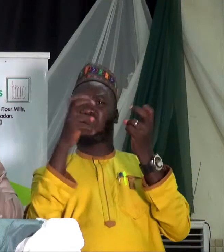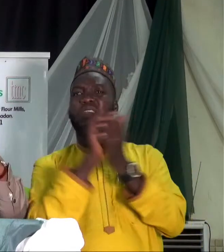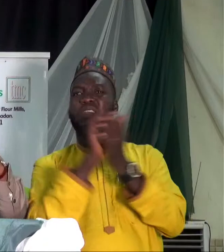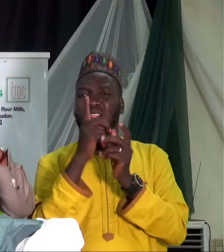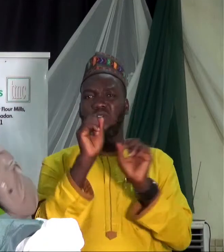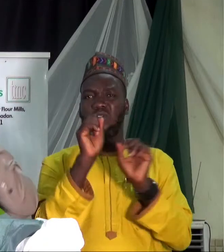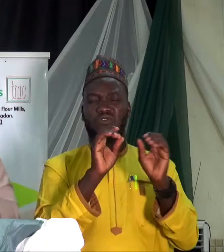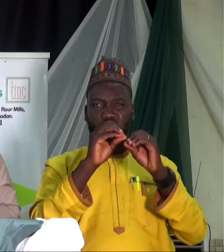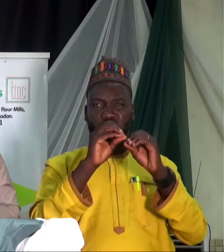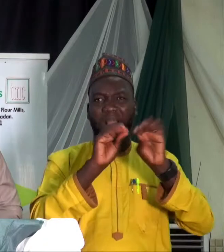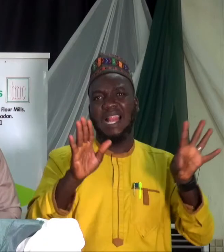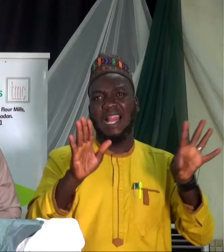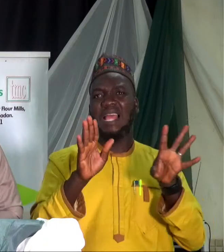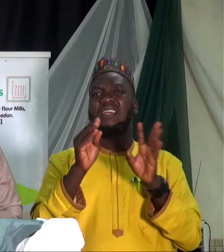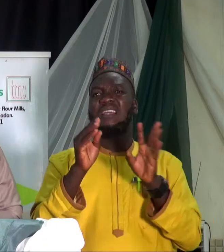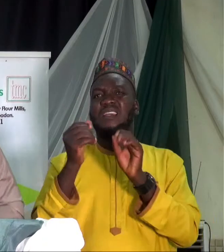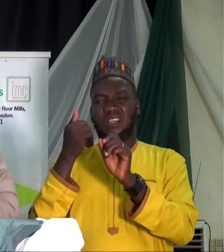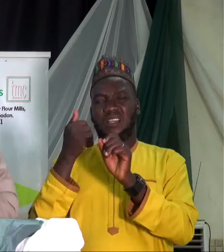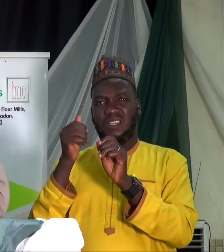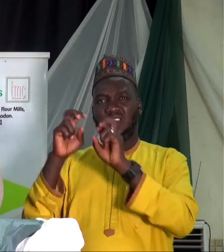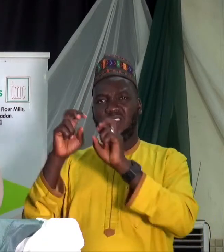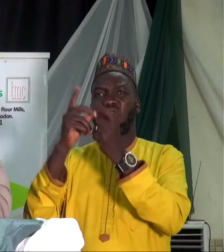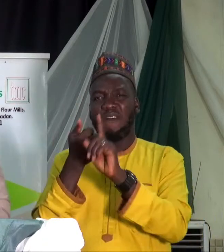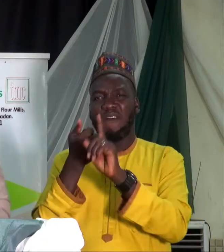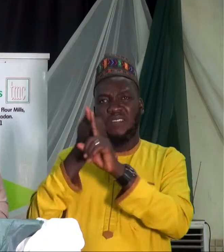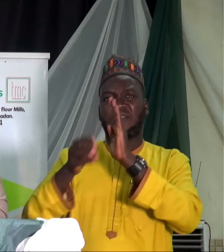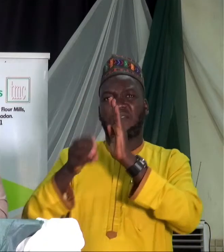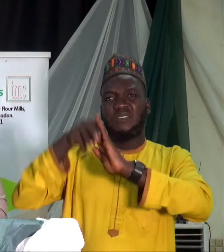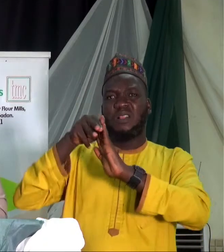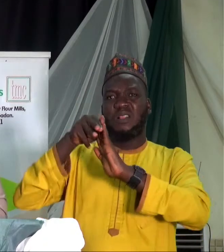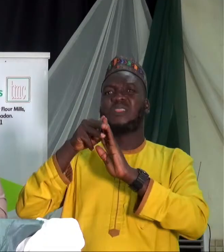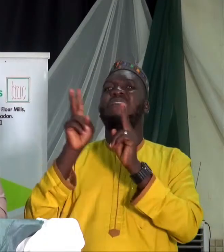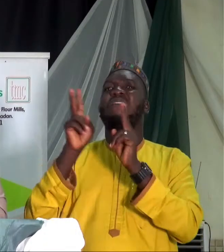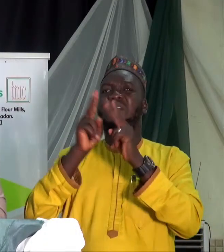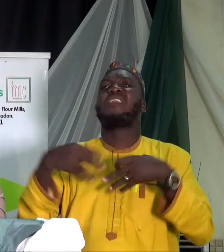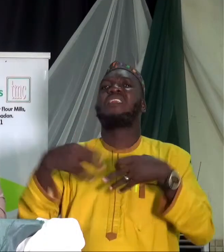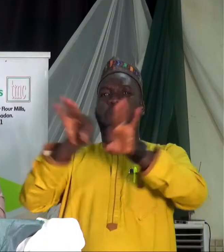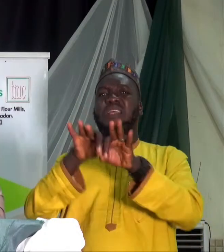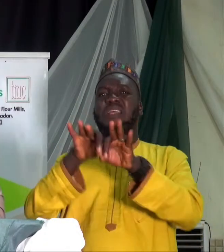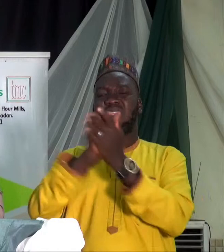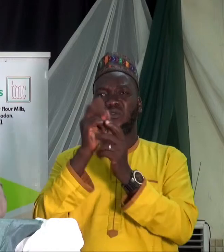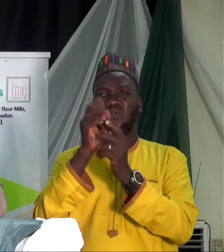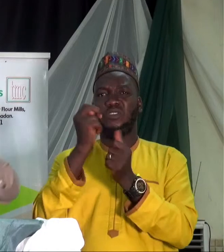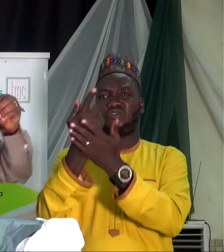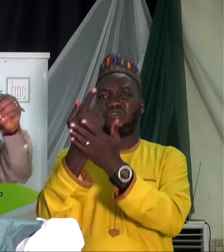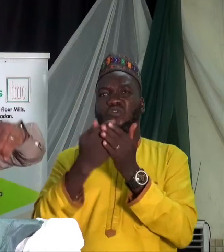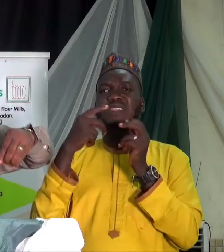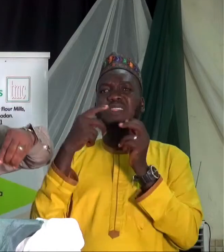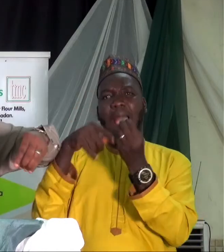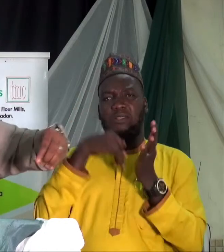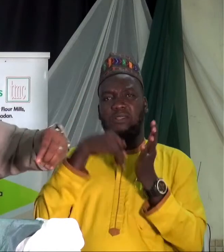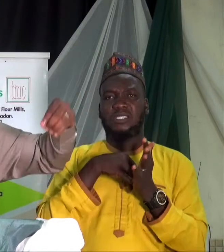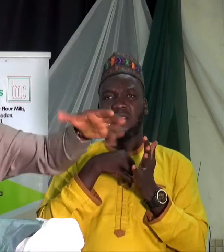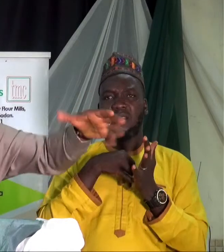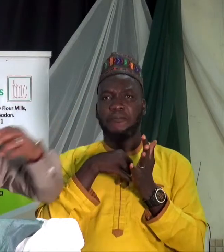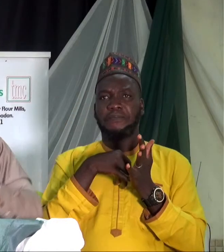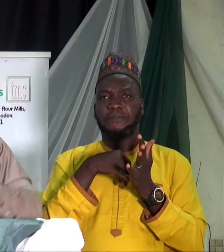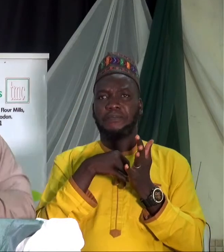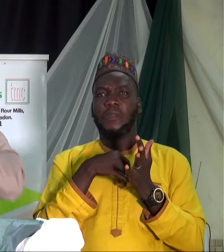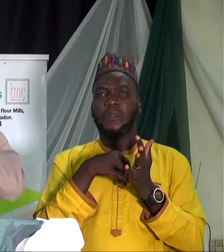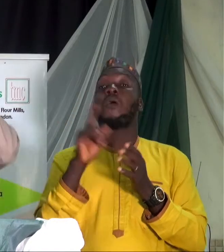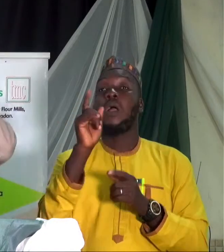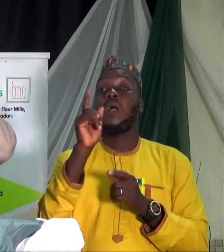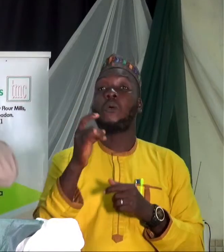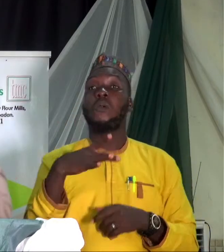issue of self development wàllai is highly important. ibi ta ba de wa le ro wa seyin. I'm a